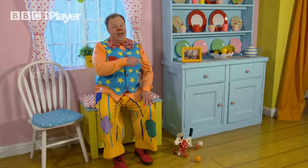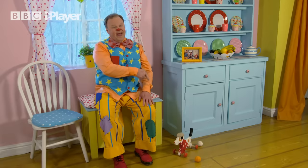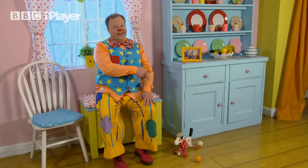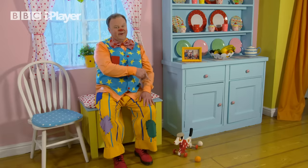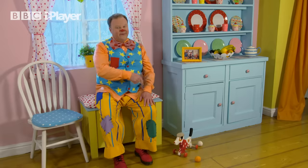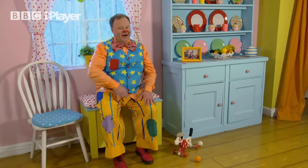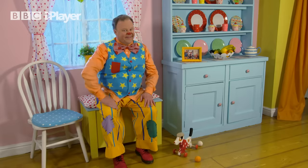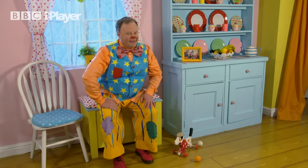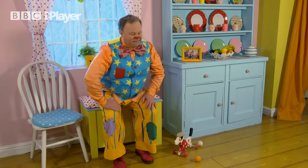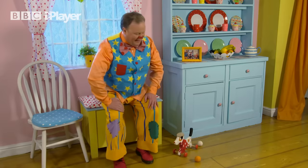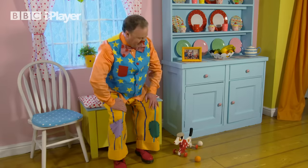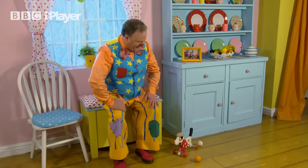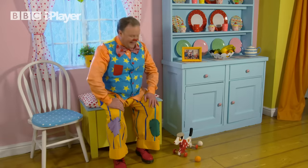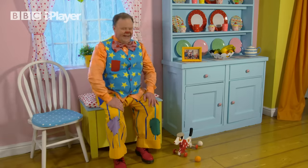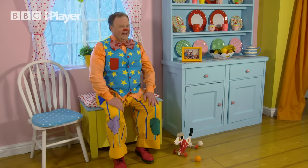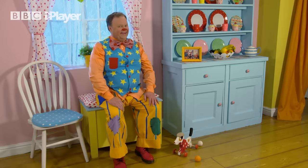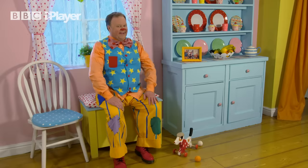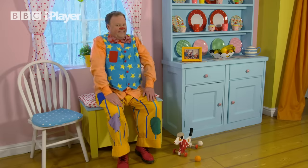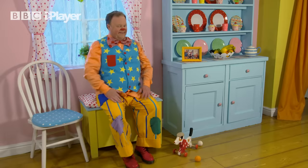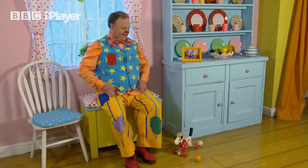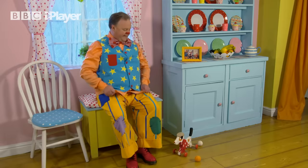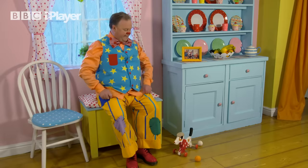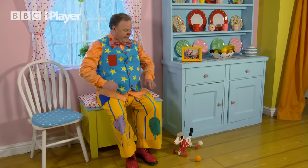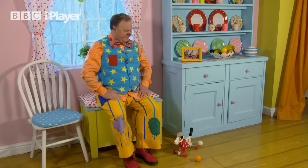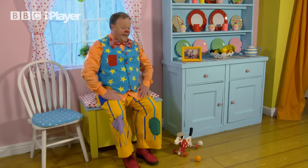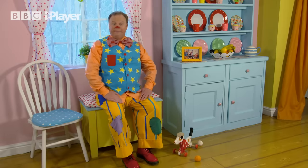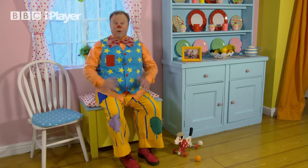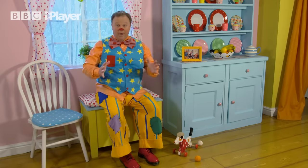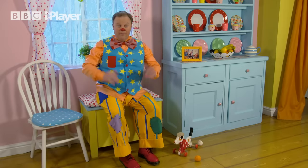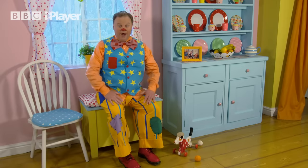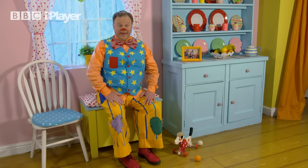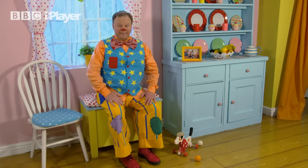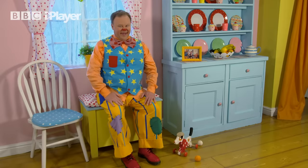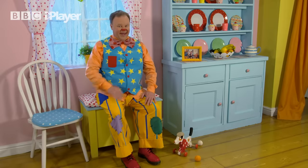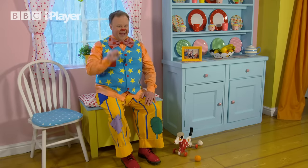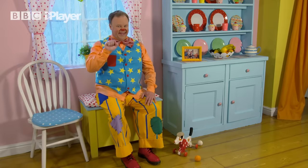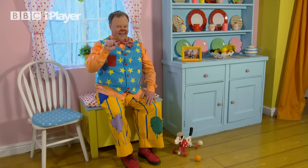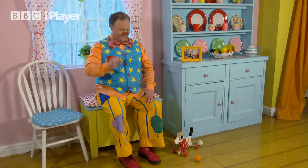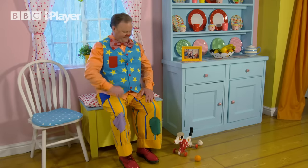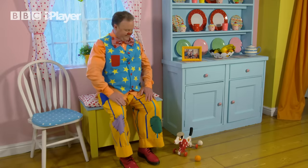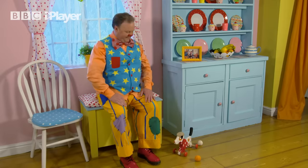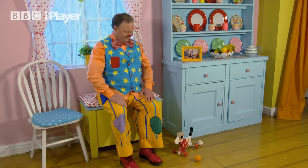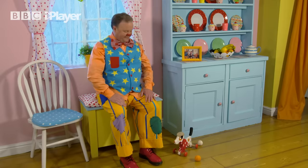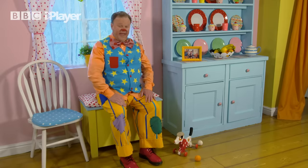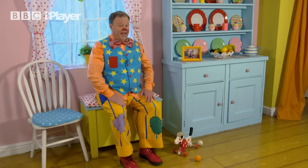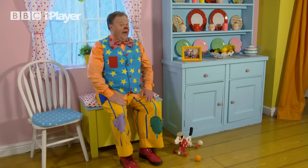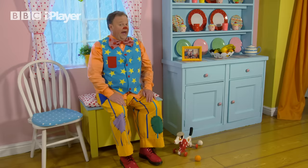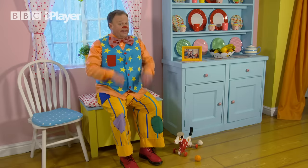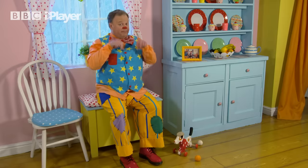There you are, the puppy. I don't know. Right, where were we? Yes. The